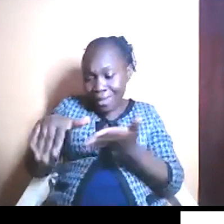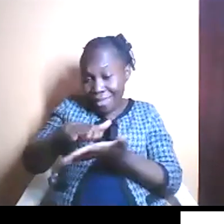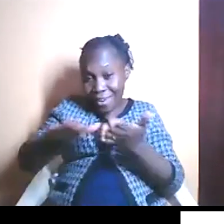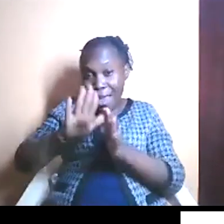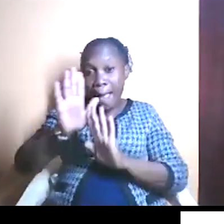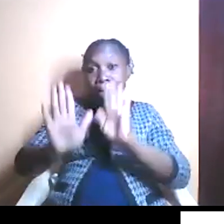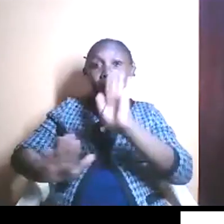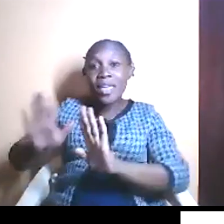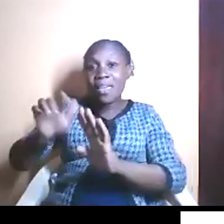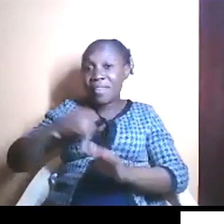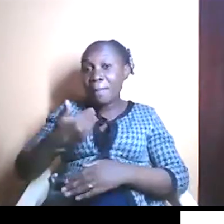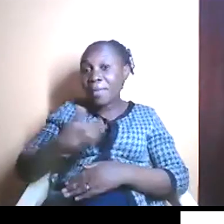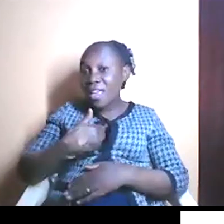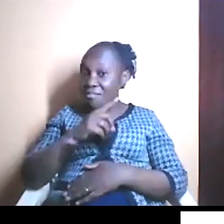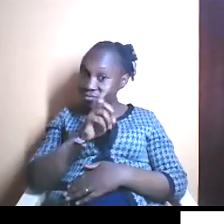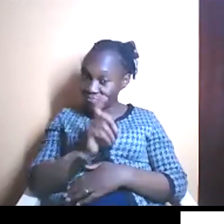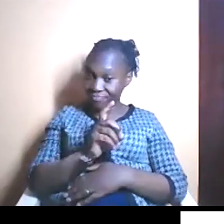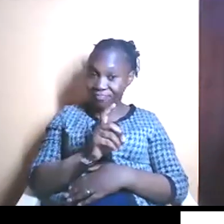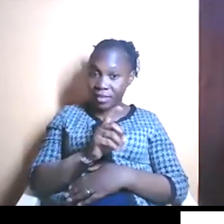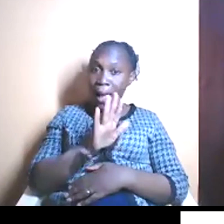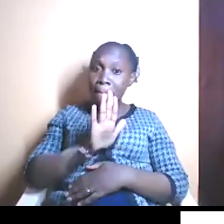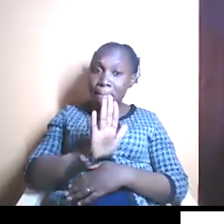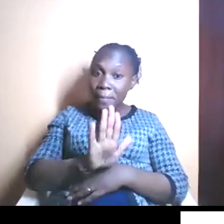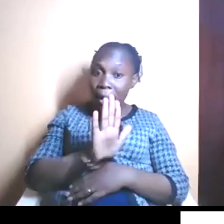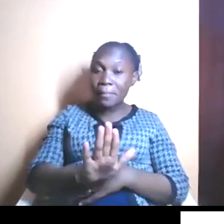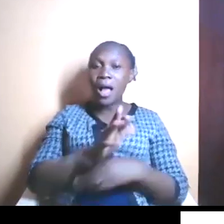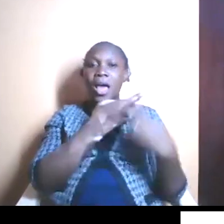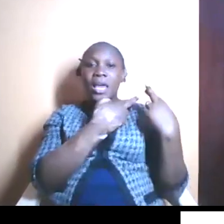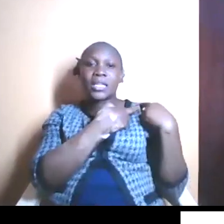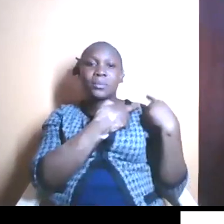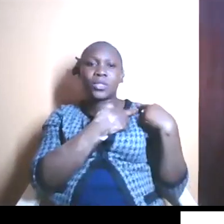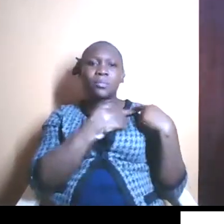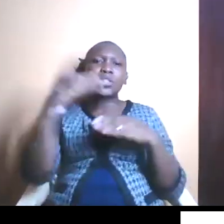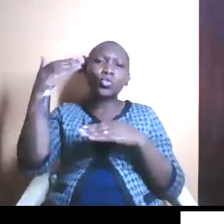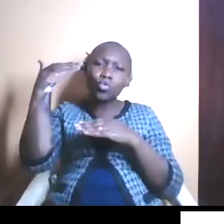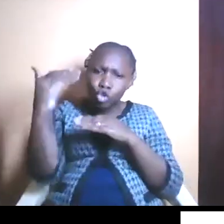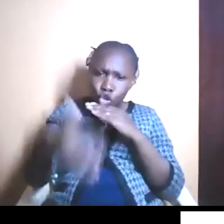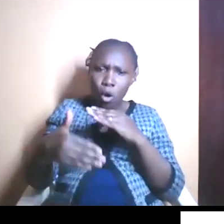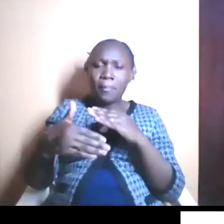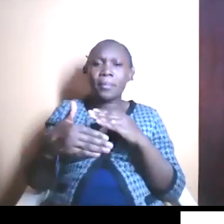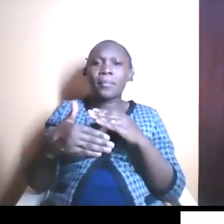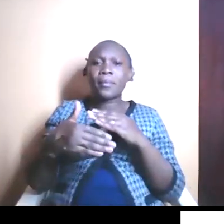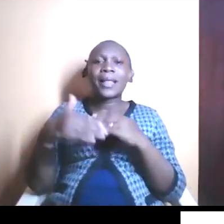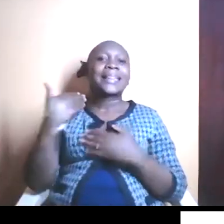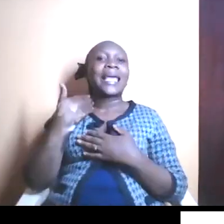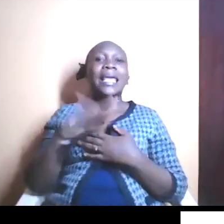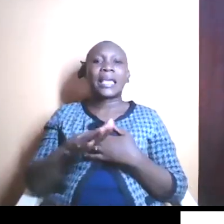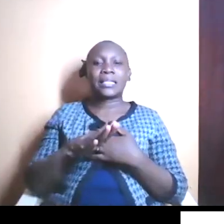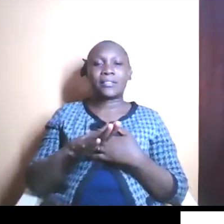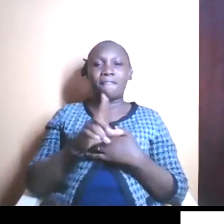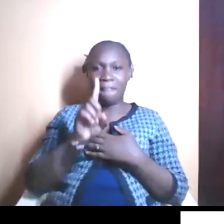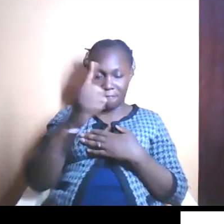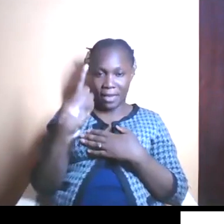to you. It's your responsibility to stop the hate. It doesn't matter the source of the hate, but for you